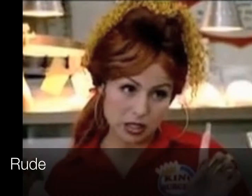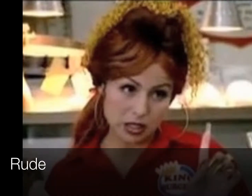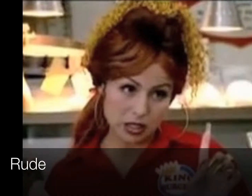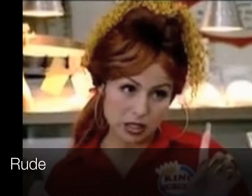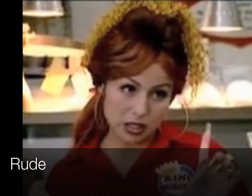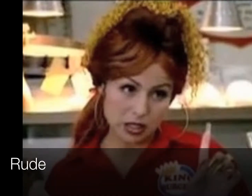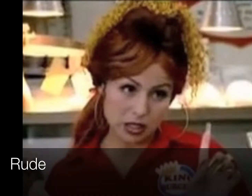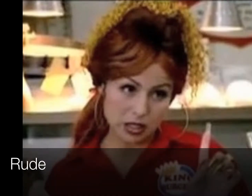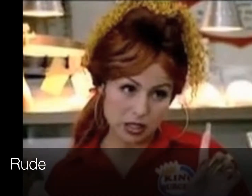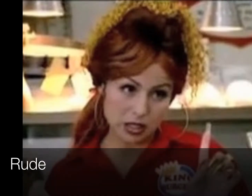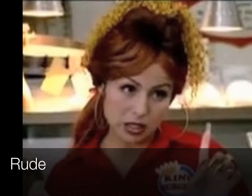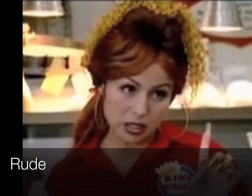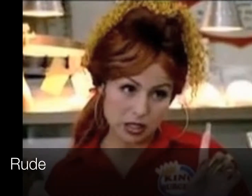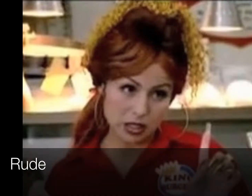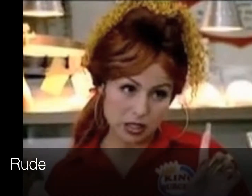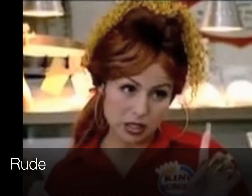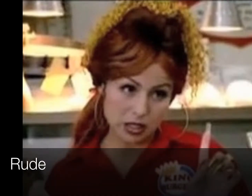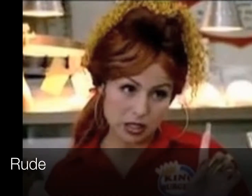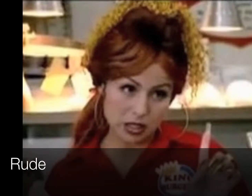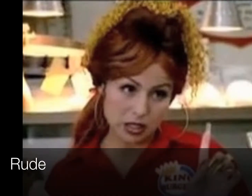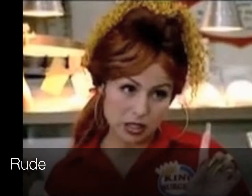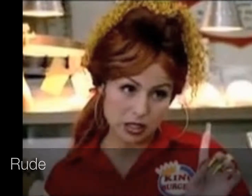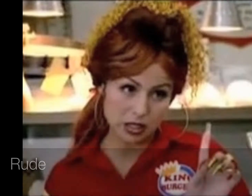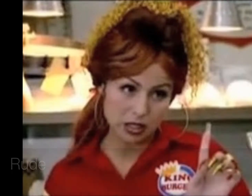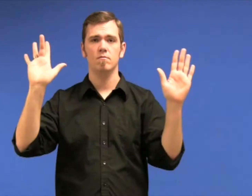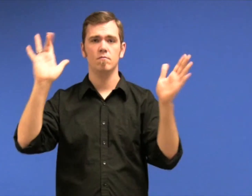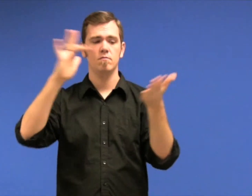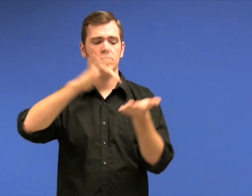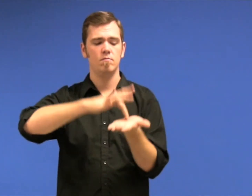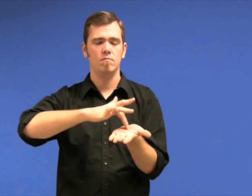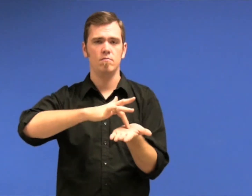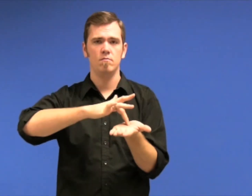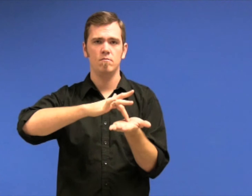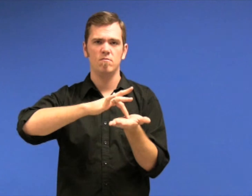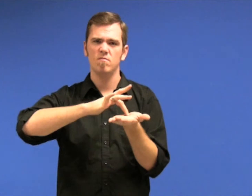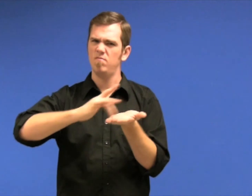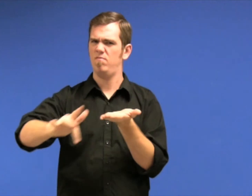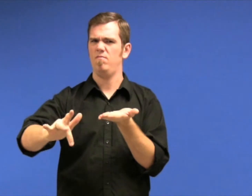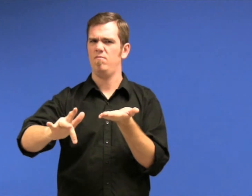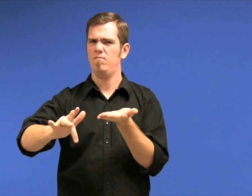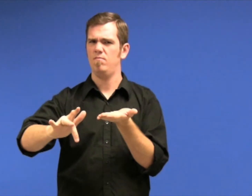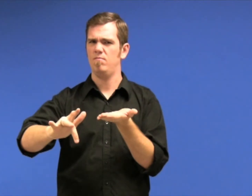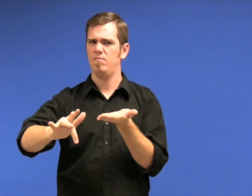The sign for rude. Rude is a 25 hand and it's rude.